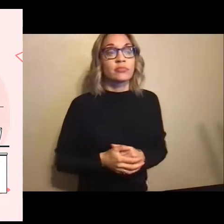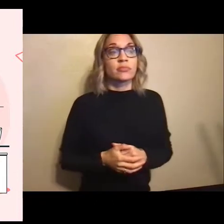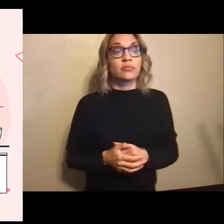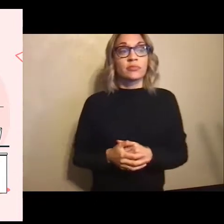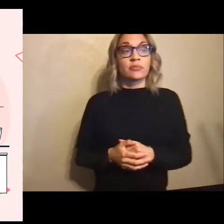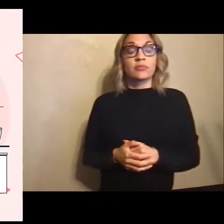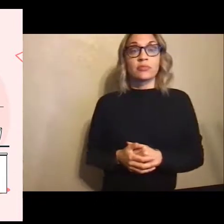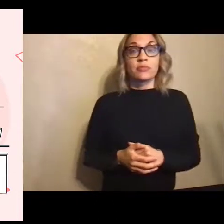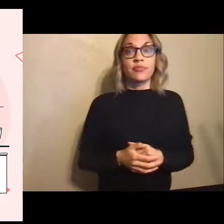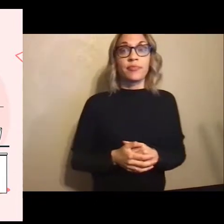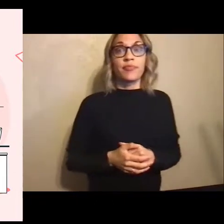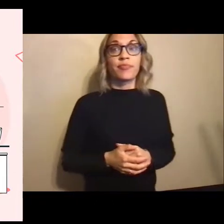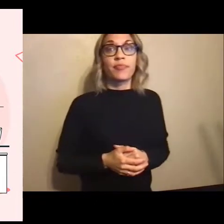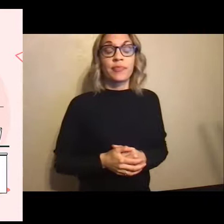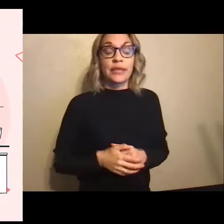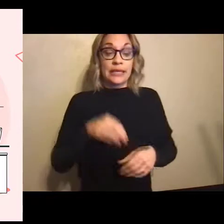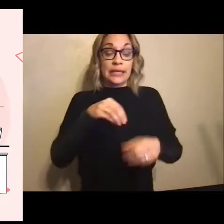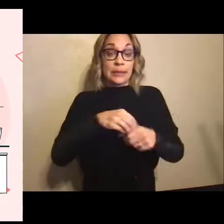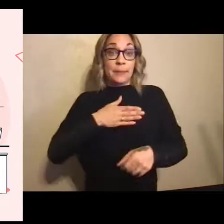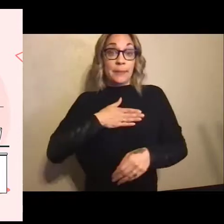of being able to attain them or not.